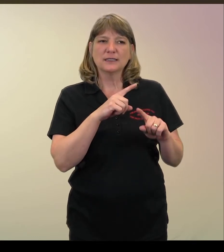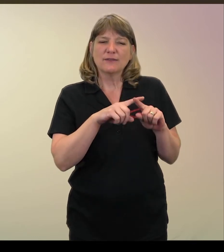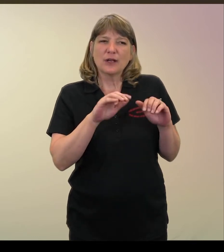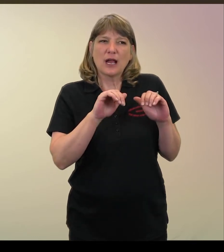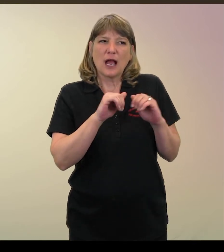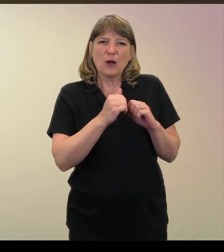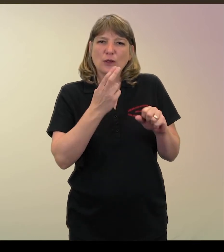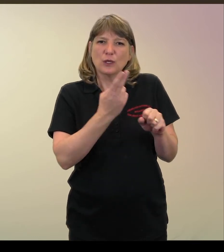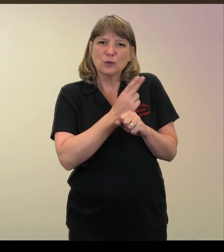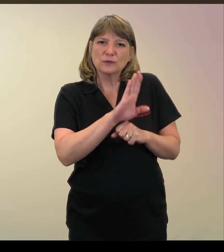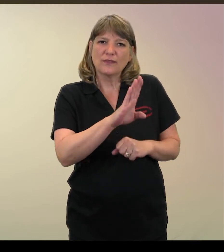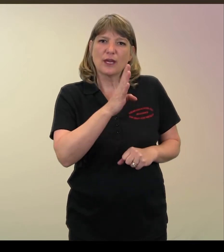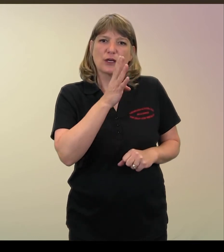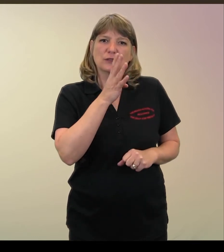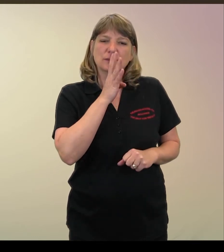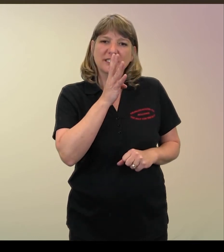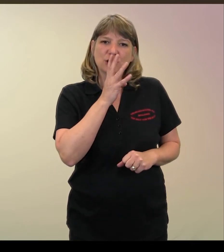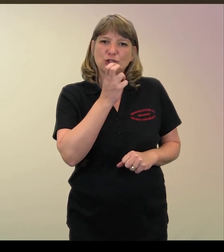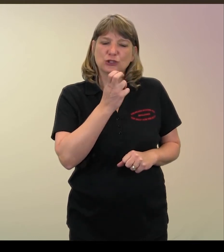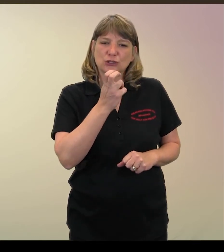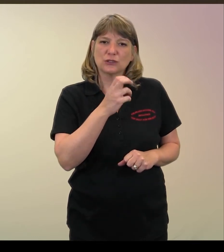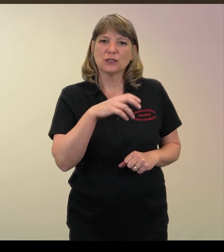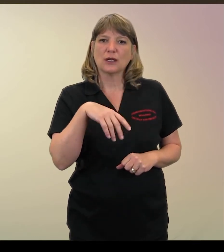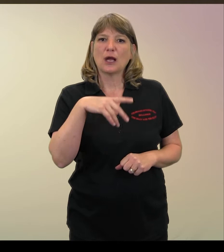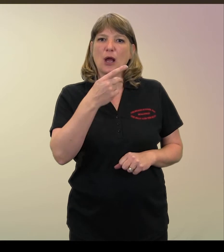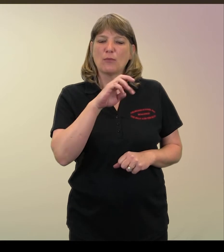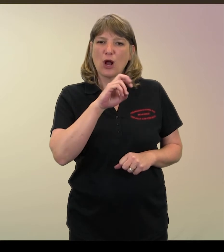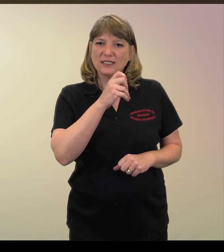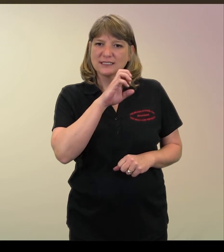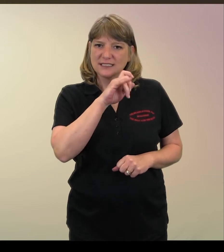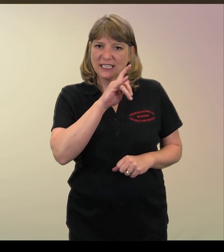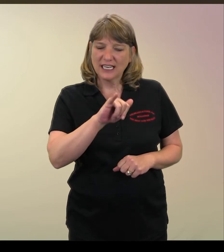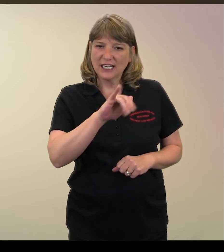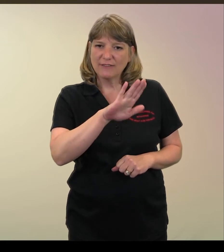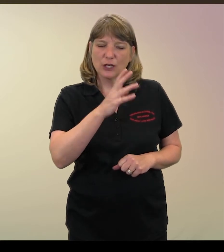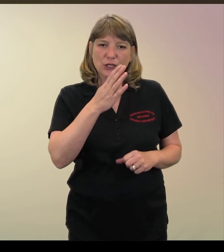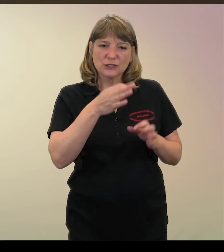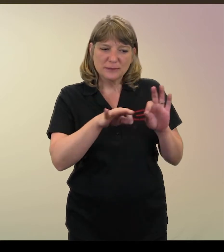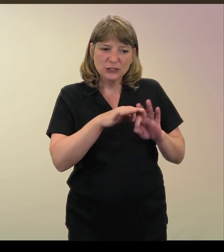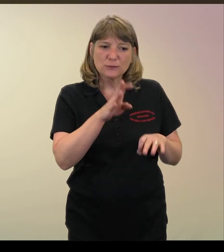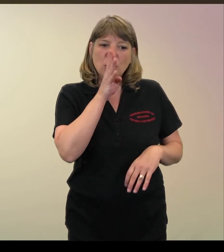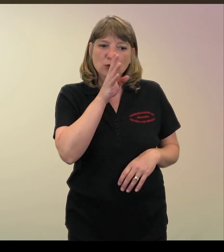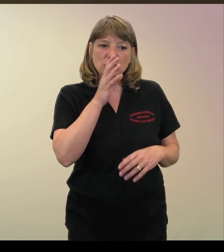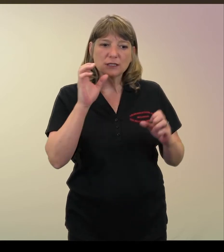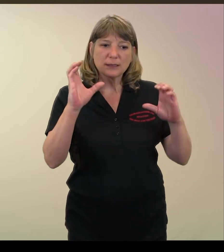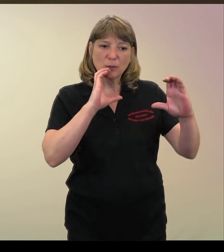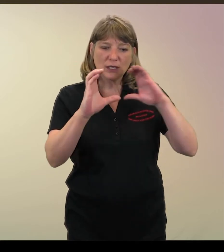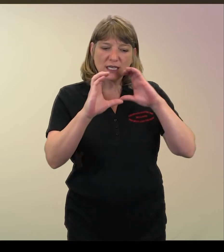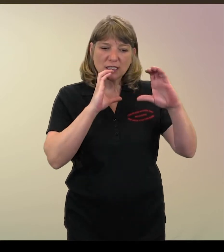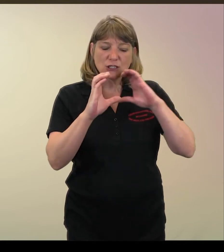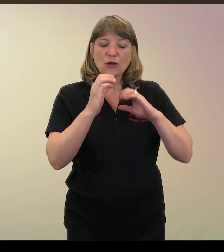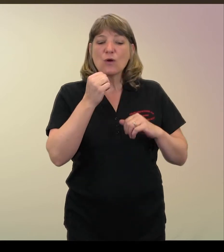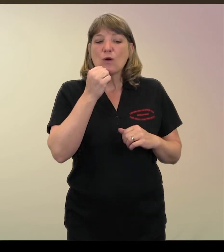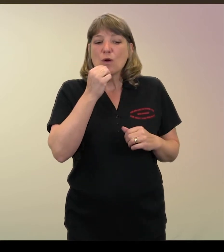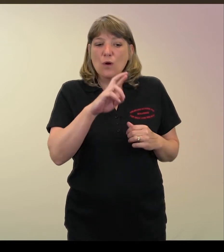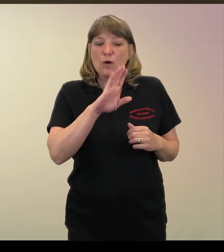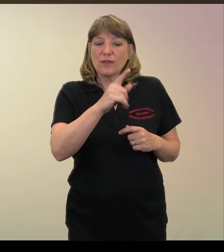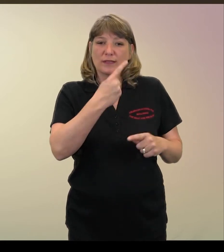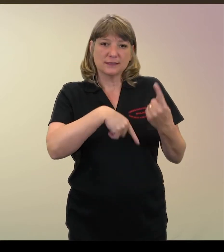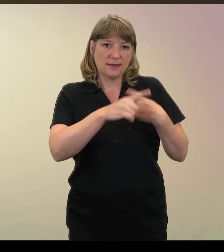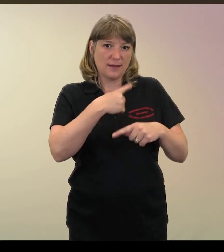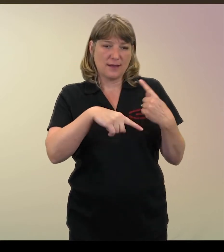is differences in how they use their speech, what we call the prosody of their speech if they're using spoken